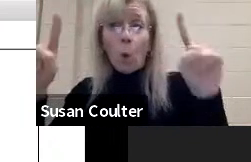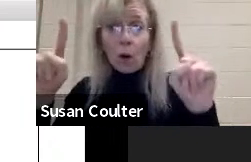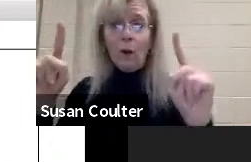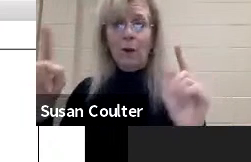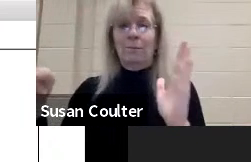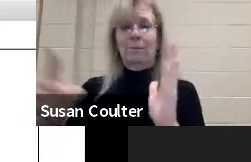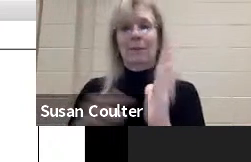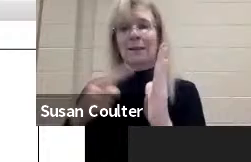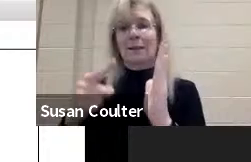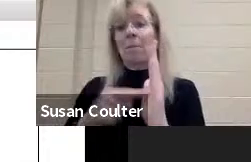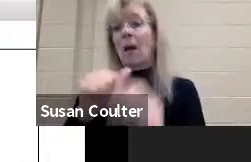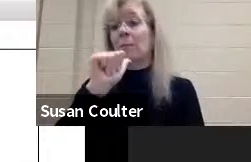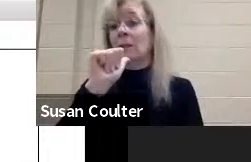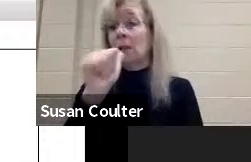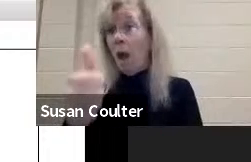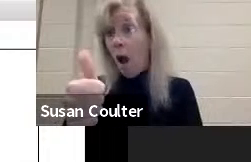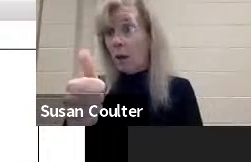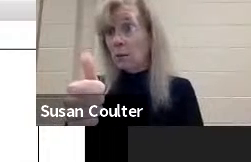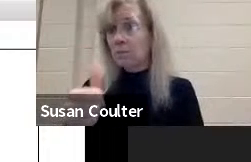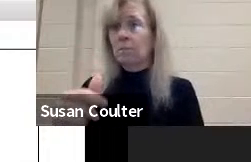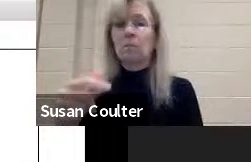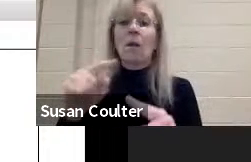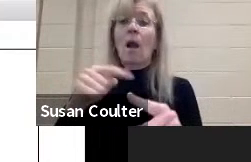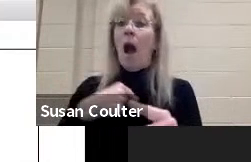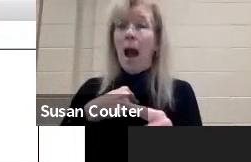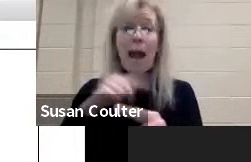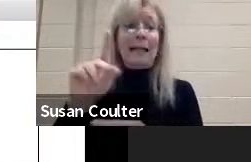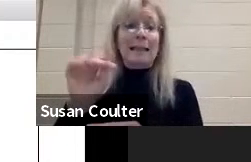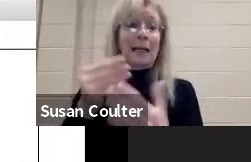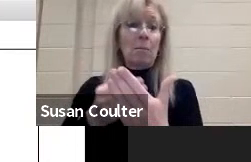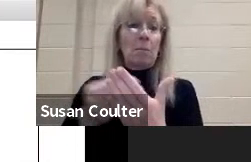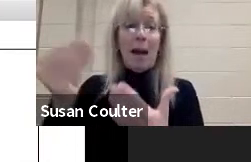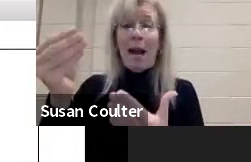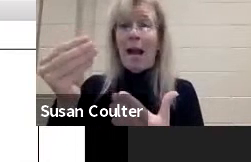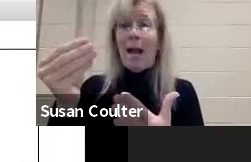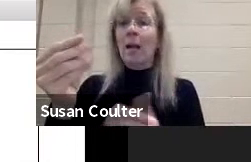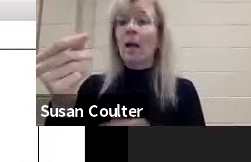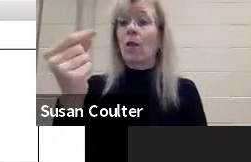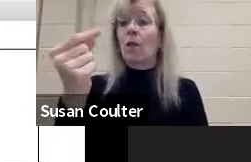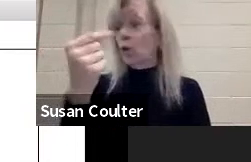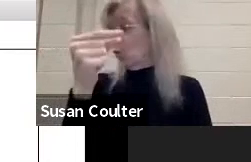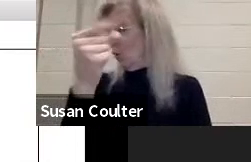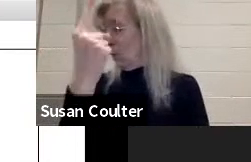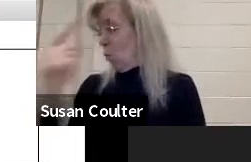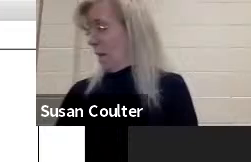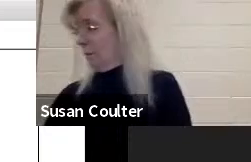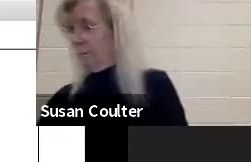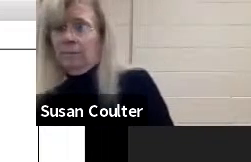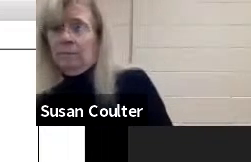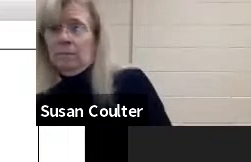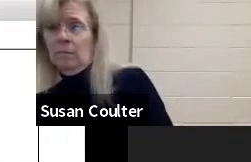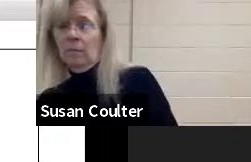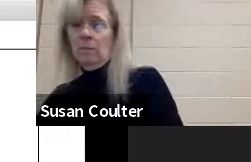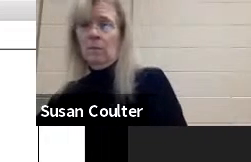will work, sometimes not. I did buy the green